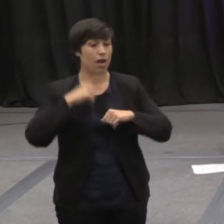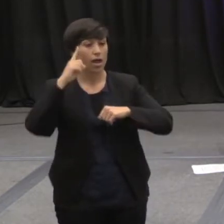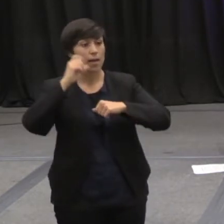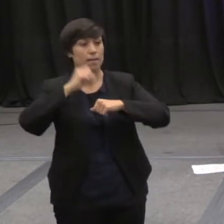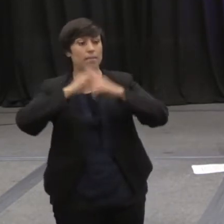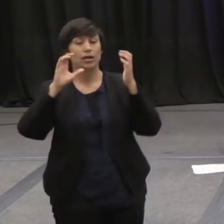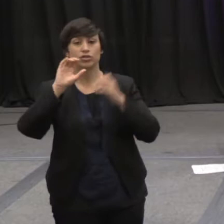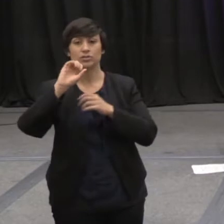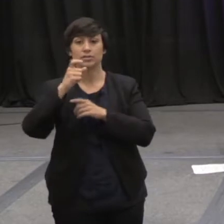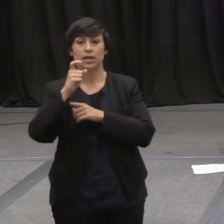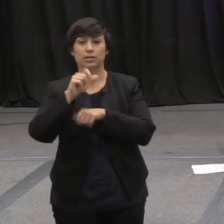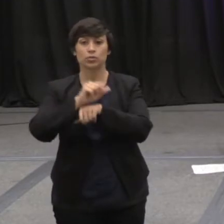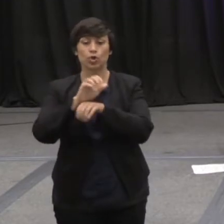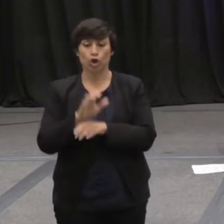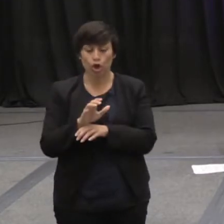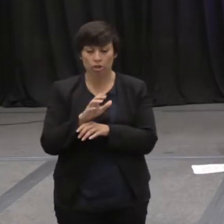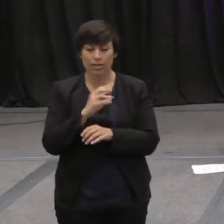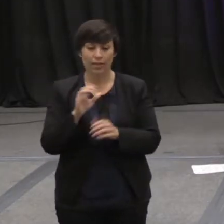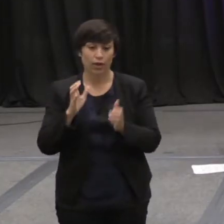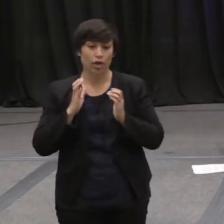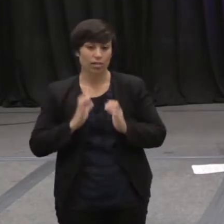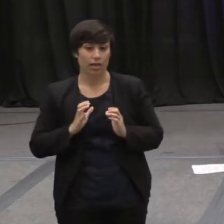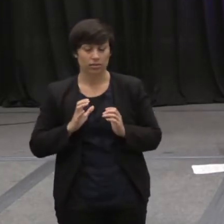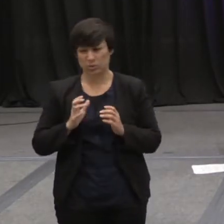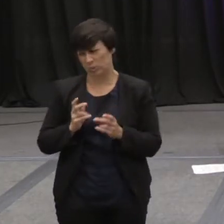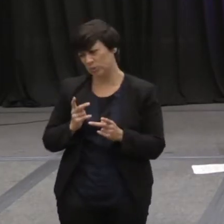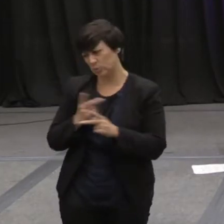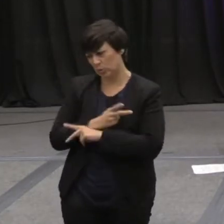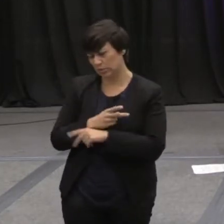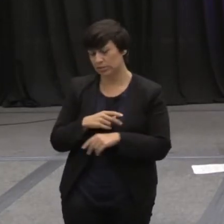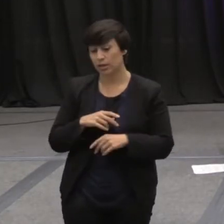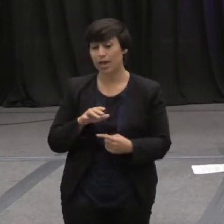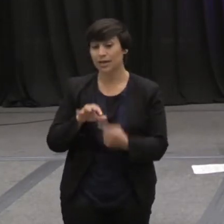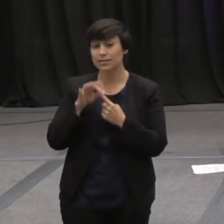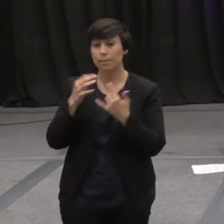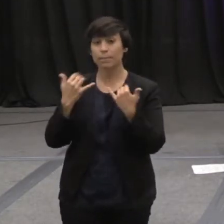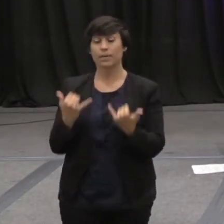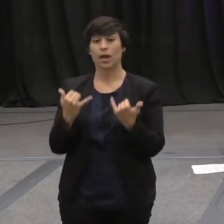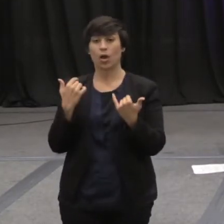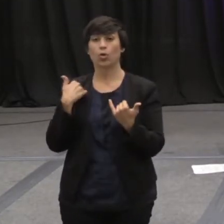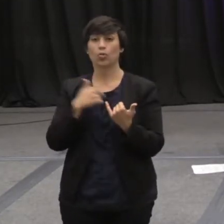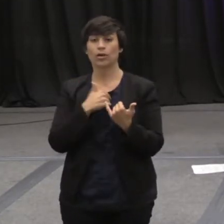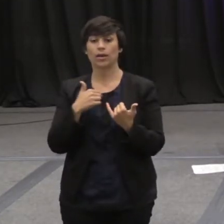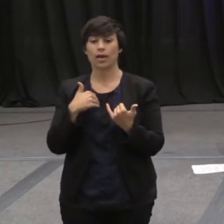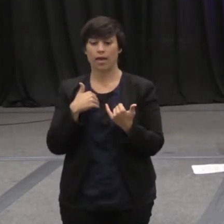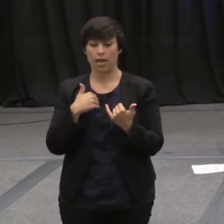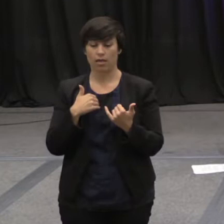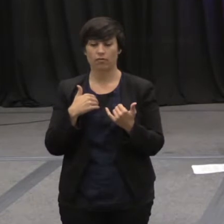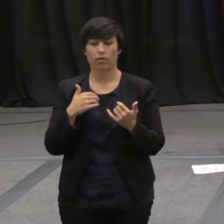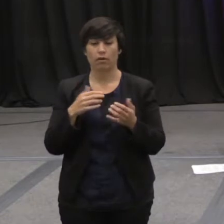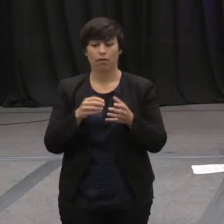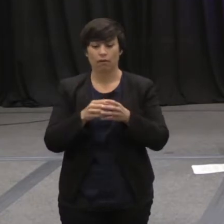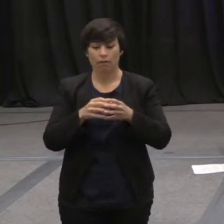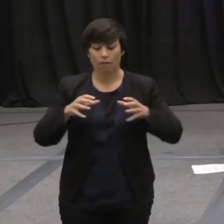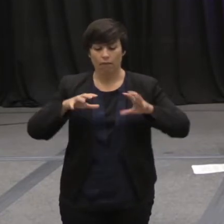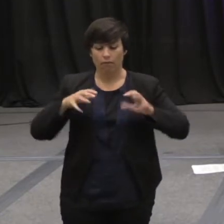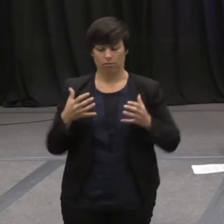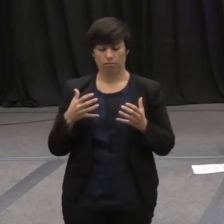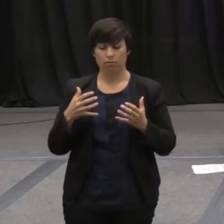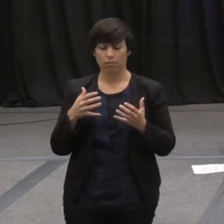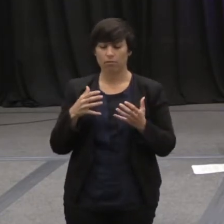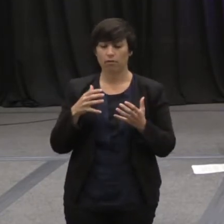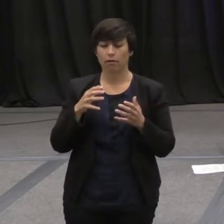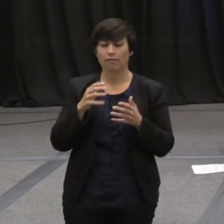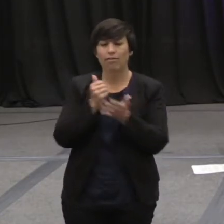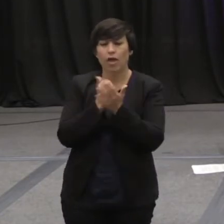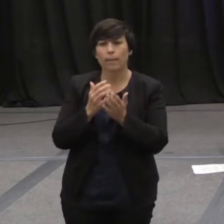and their clients when even worse comes up. So, except now that we have a growing cadre of sex positive therapists who are